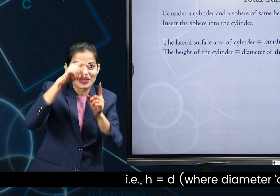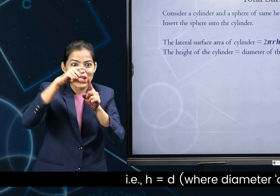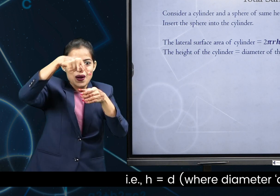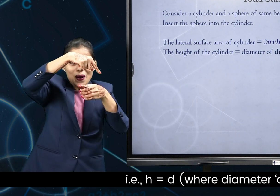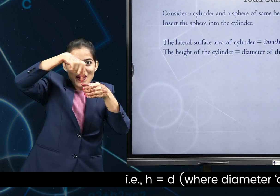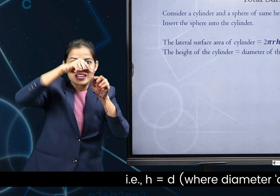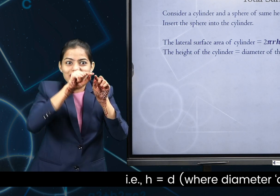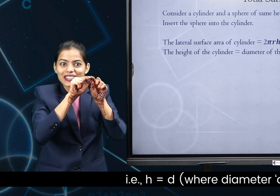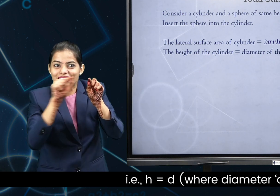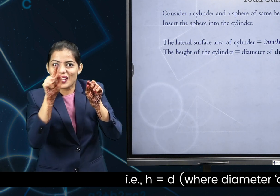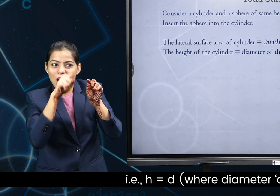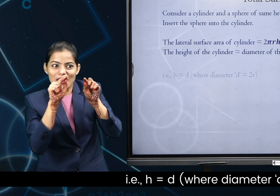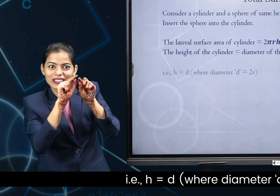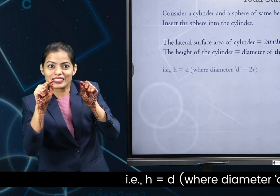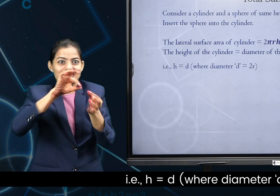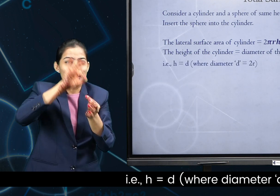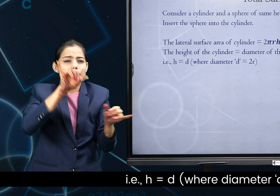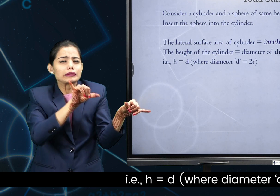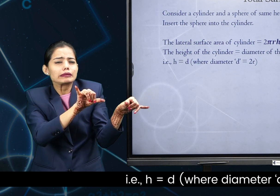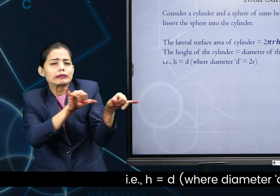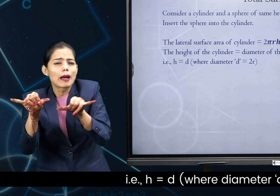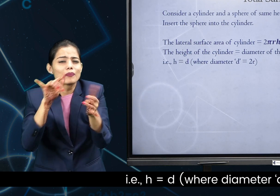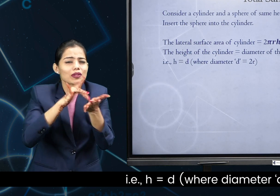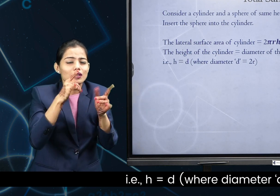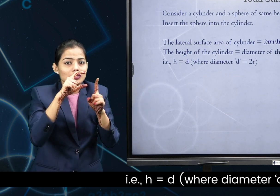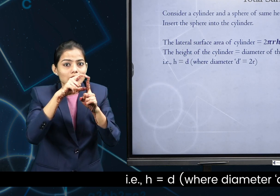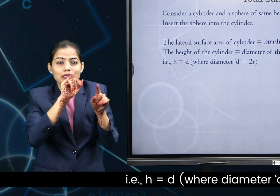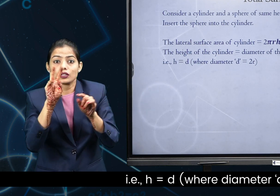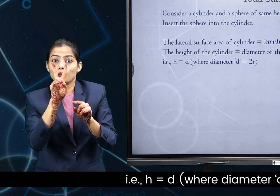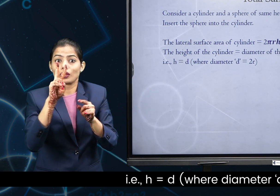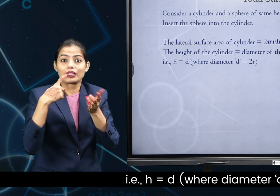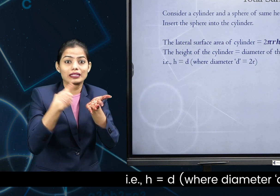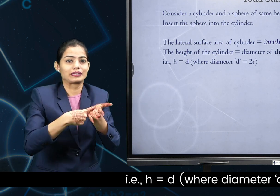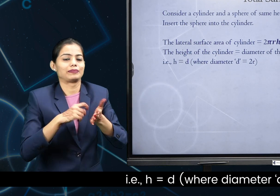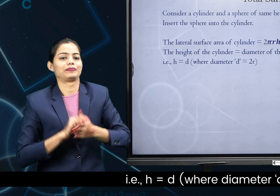That is h is equal to d, where diameter d is equal to 2r,